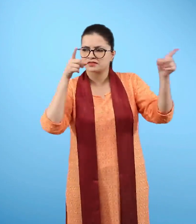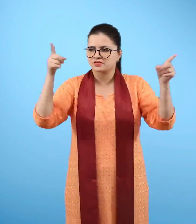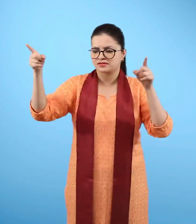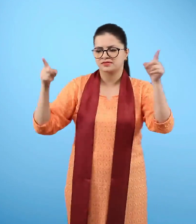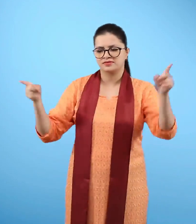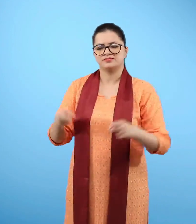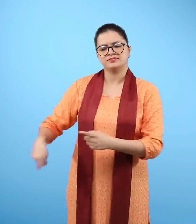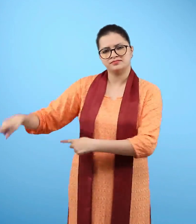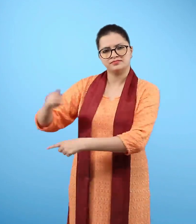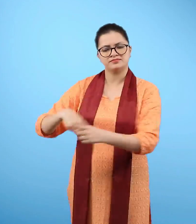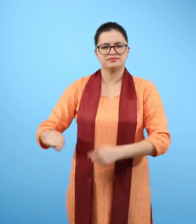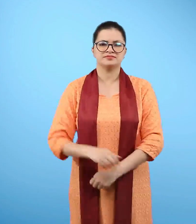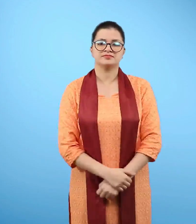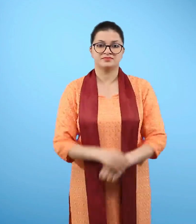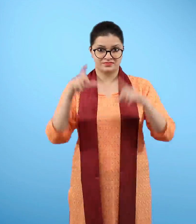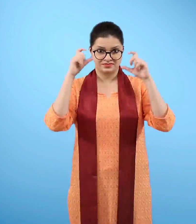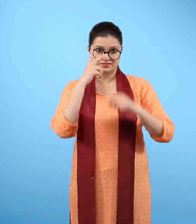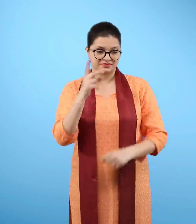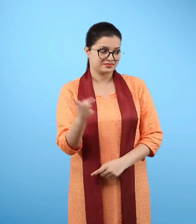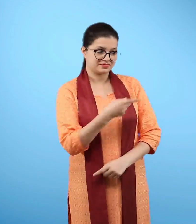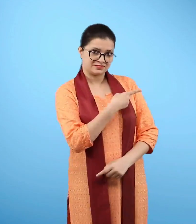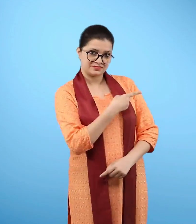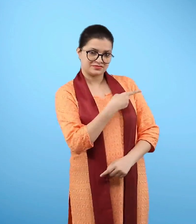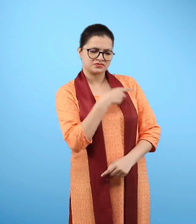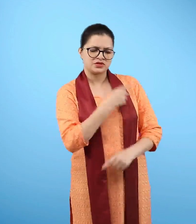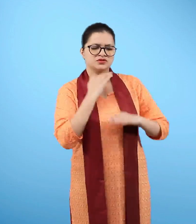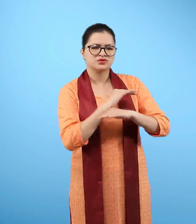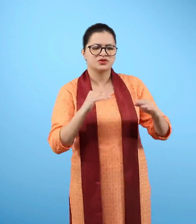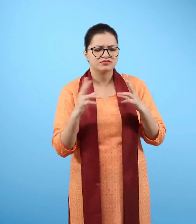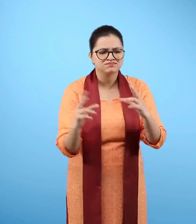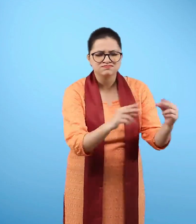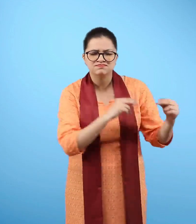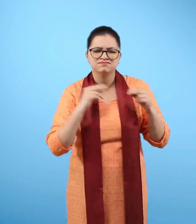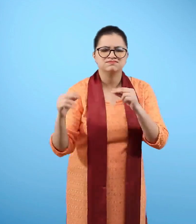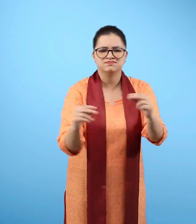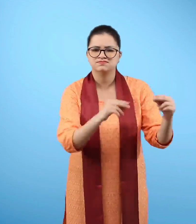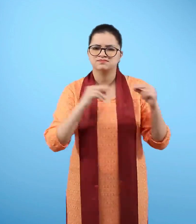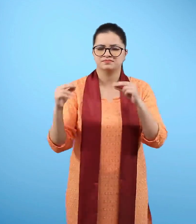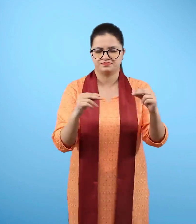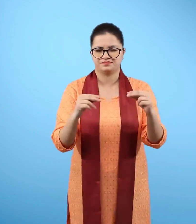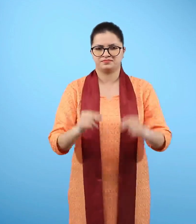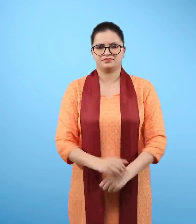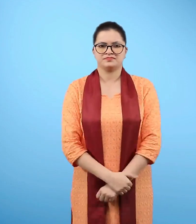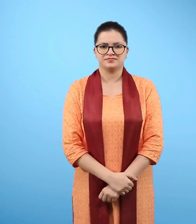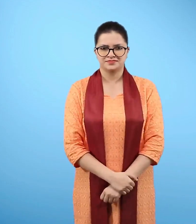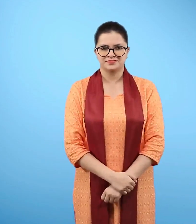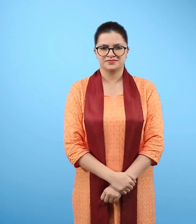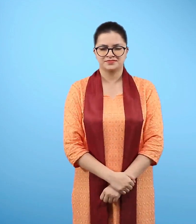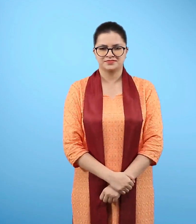around them. Below the text on the page, we see a picture of Ashi and the other children of her school who